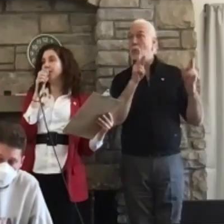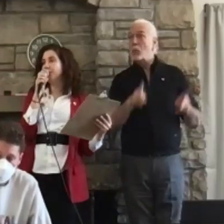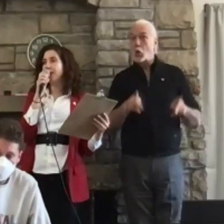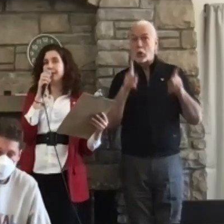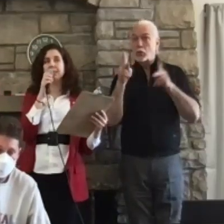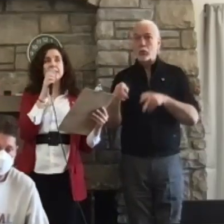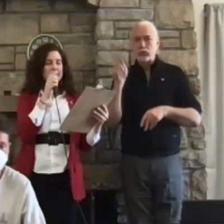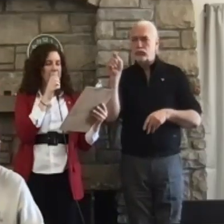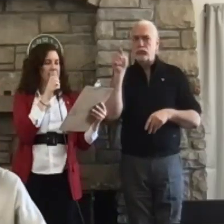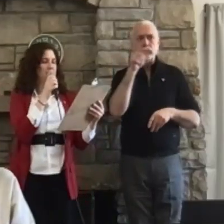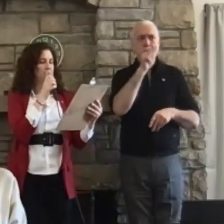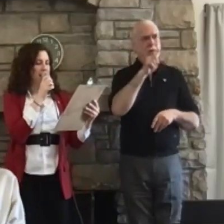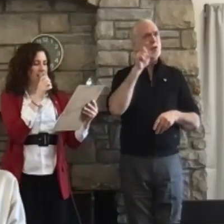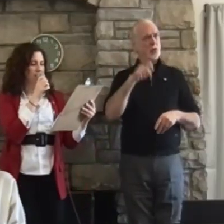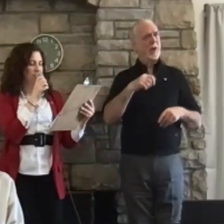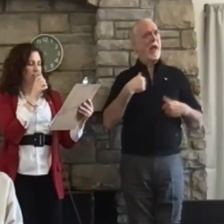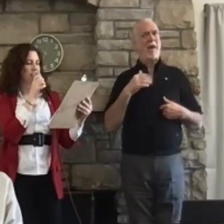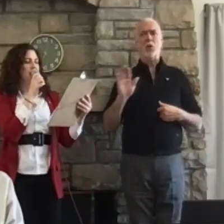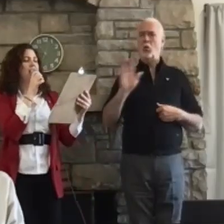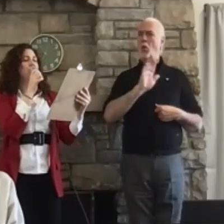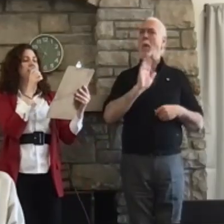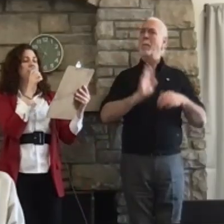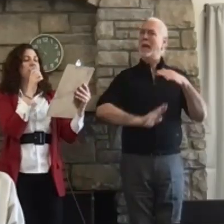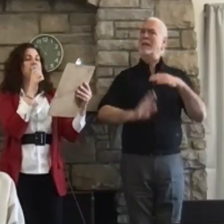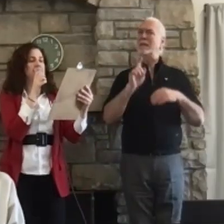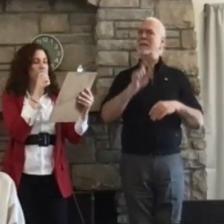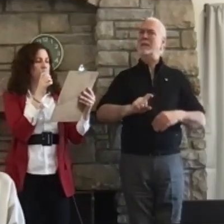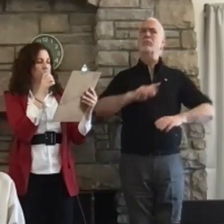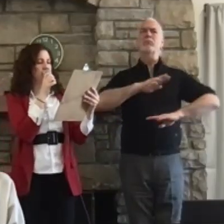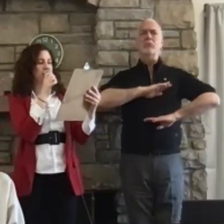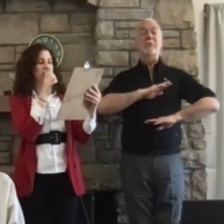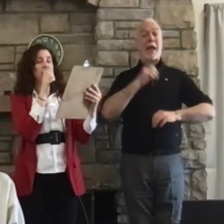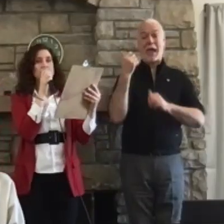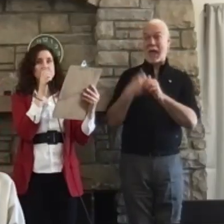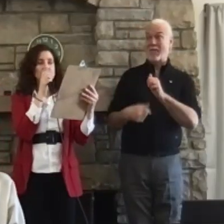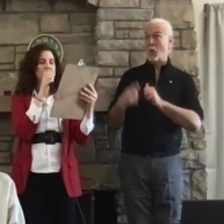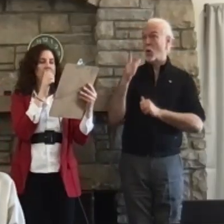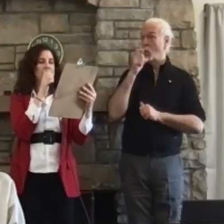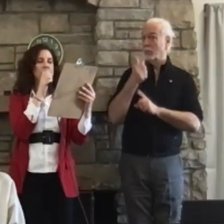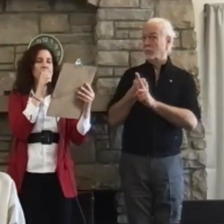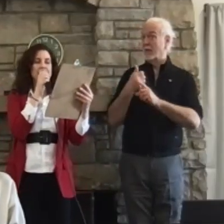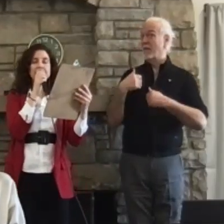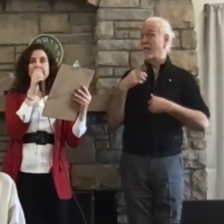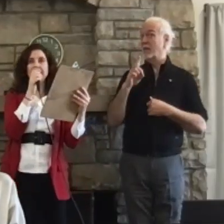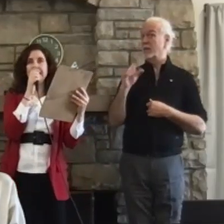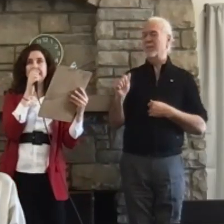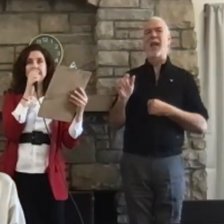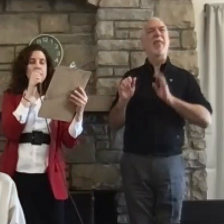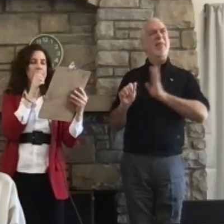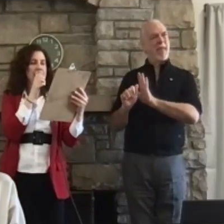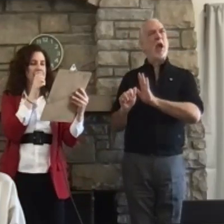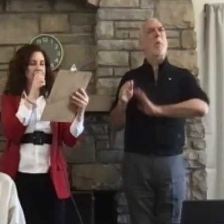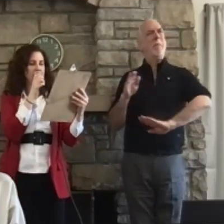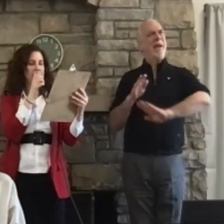deserves to have their basic needs met. Every single disabled person deserves to have their basic